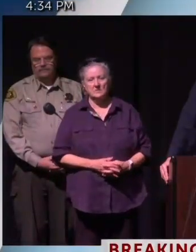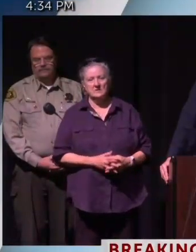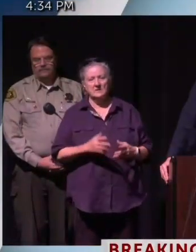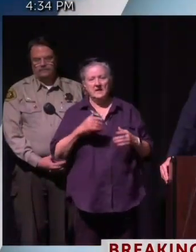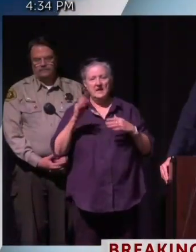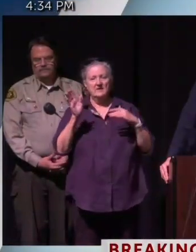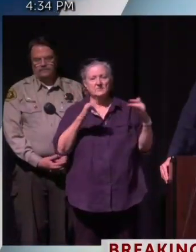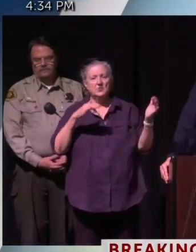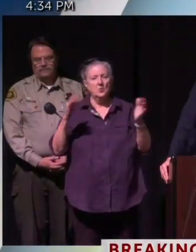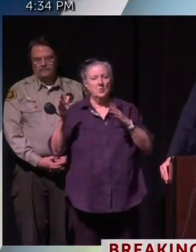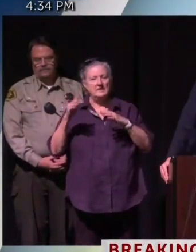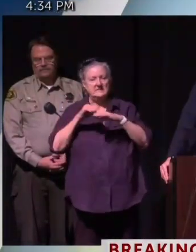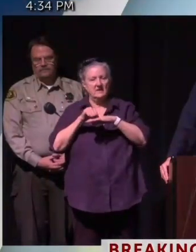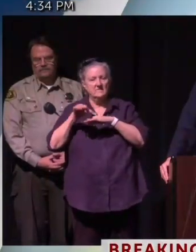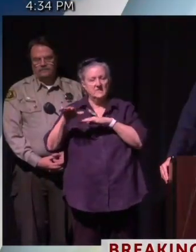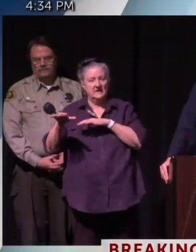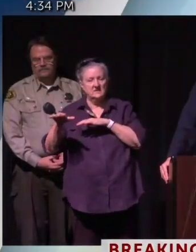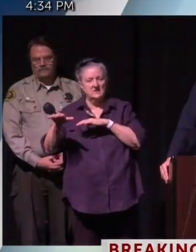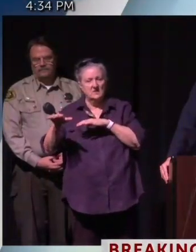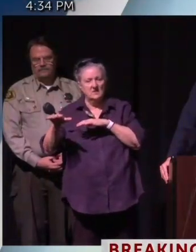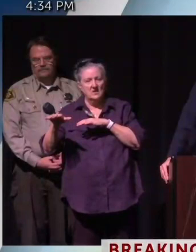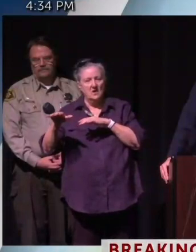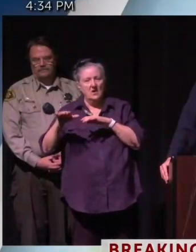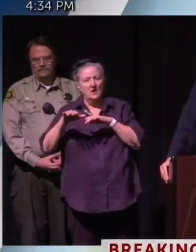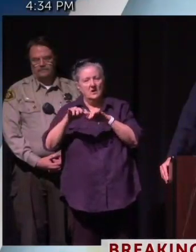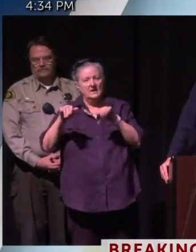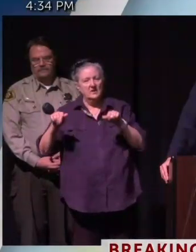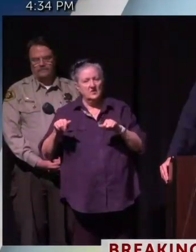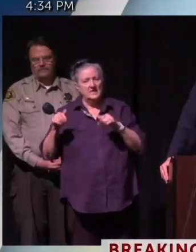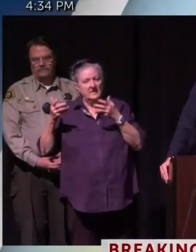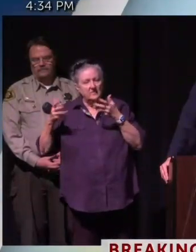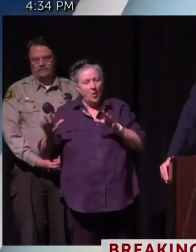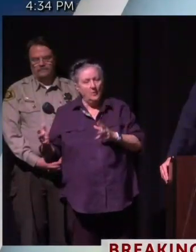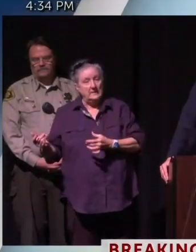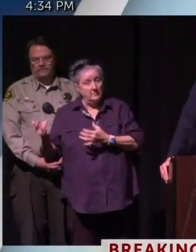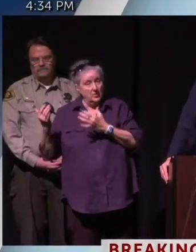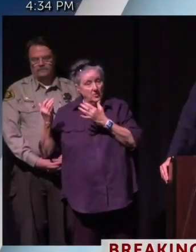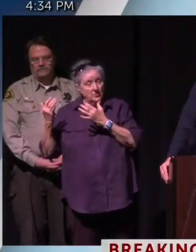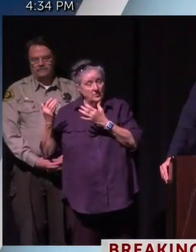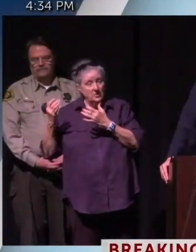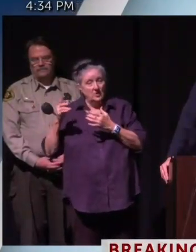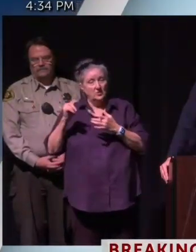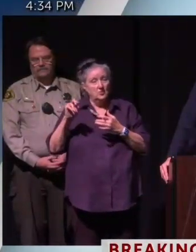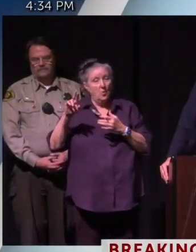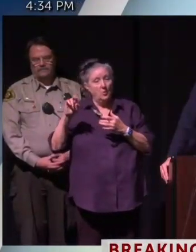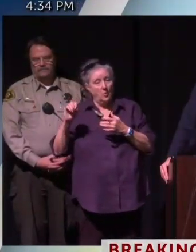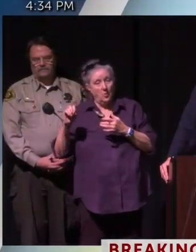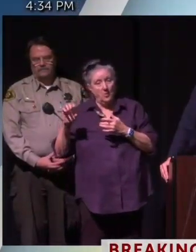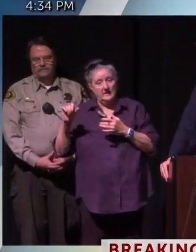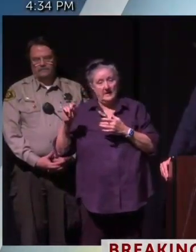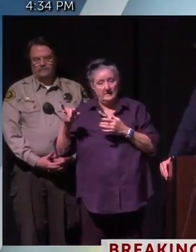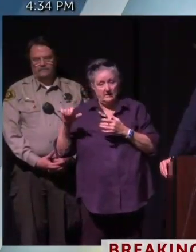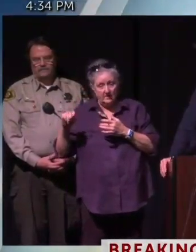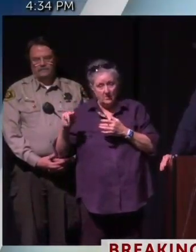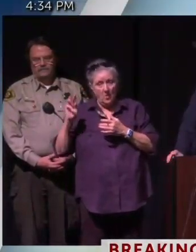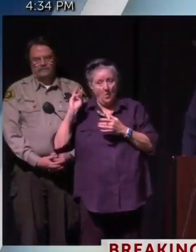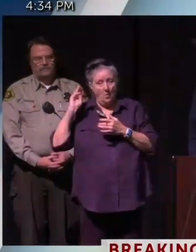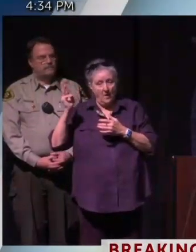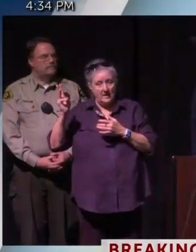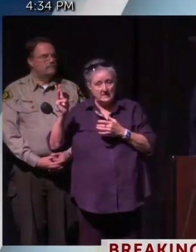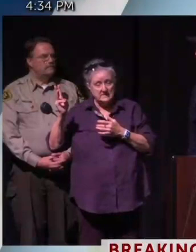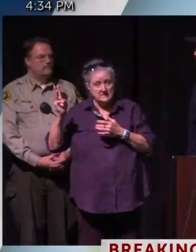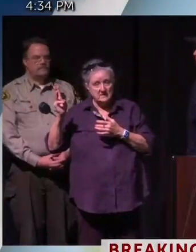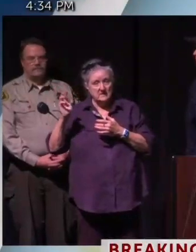Have the winds had any effect on the areas that have already been burned? Toro Canyon west